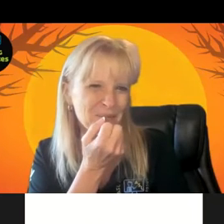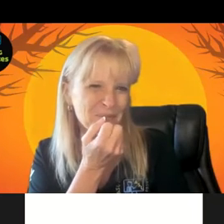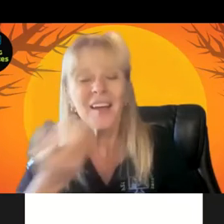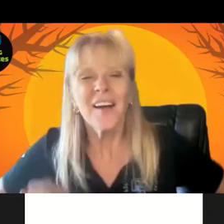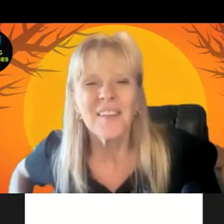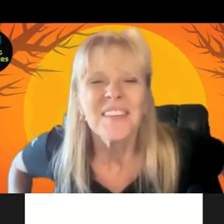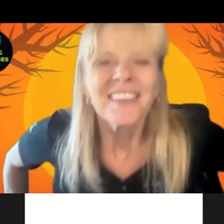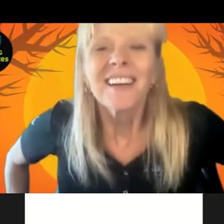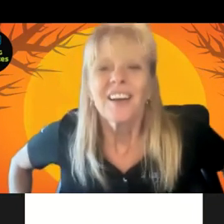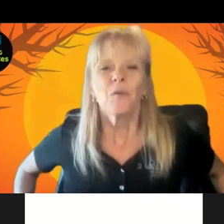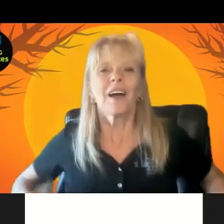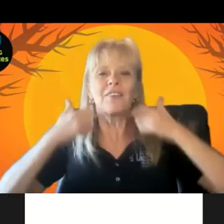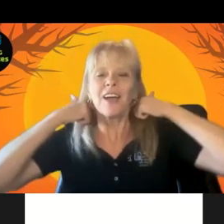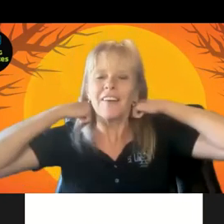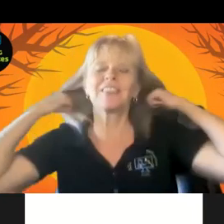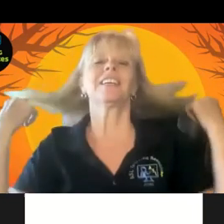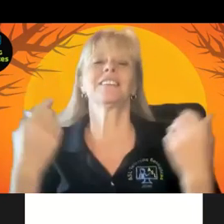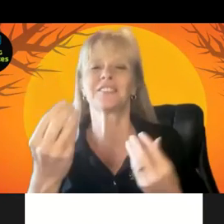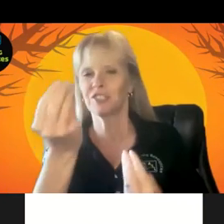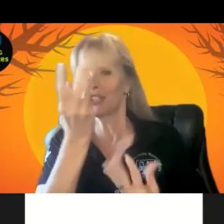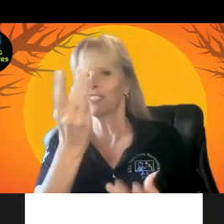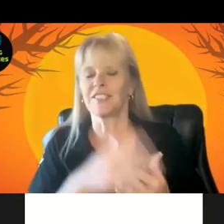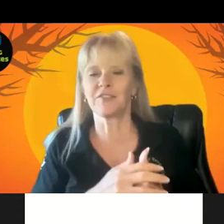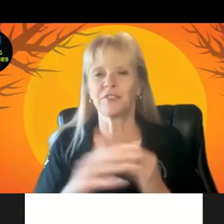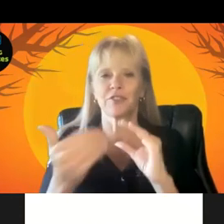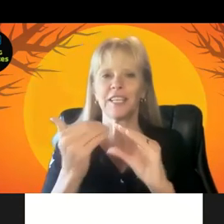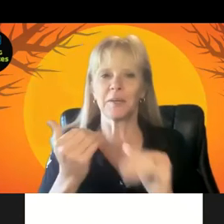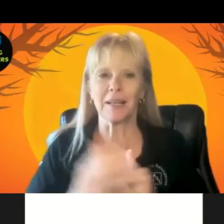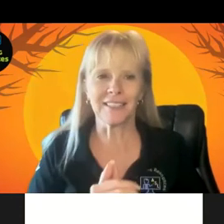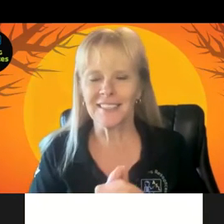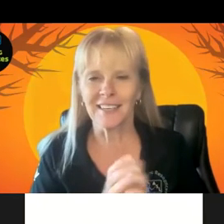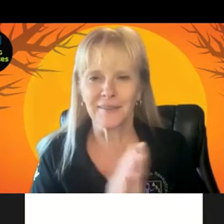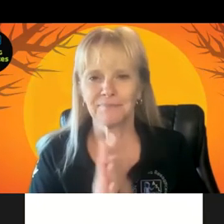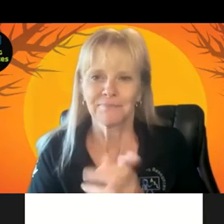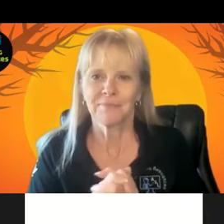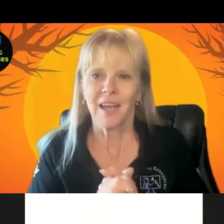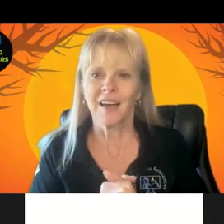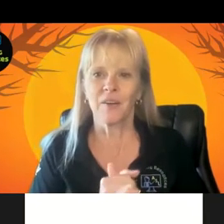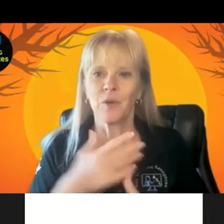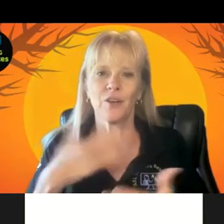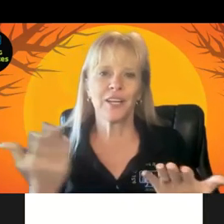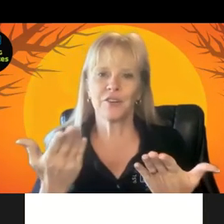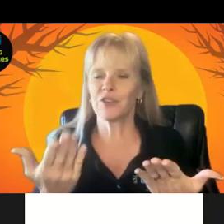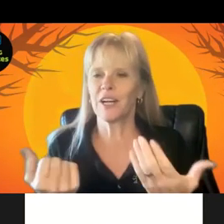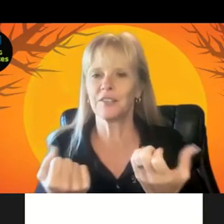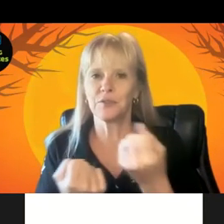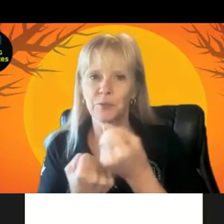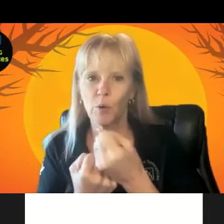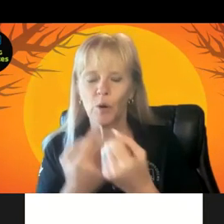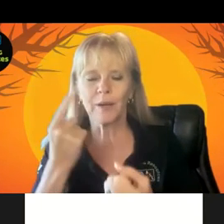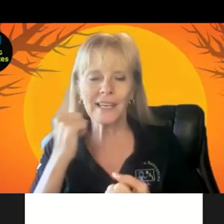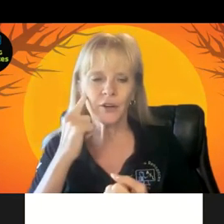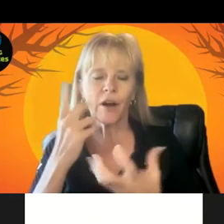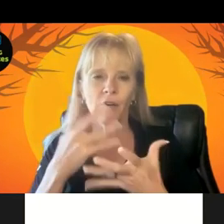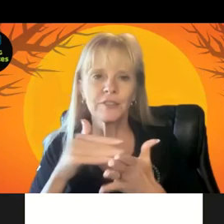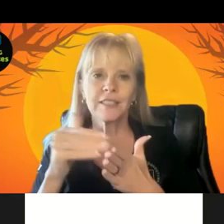Okay. All right. Well, if you have any suggestions, feel free to email us. We are here trying to